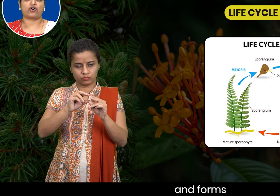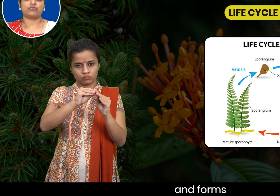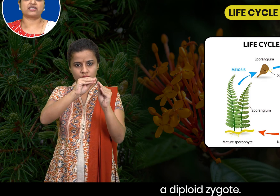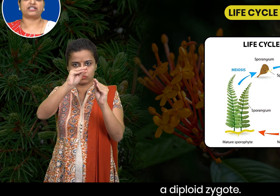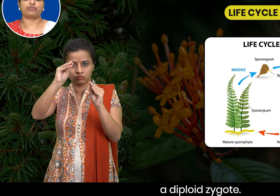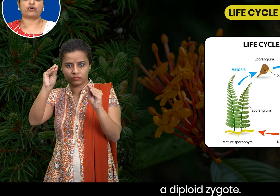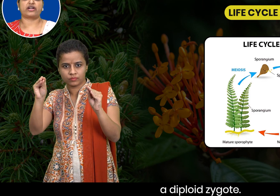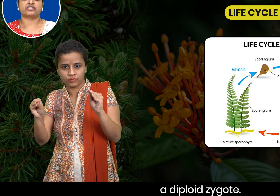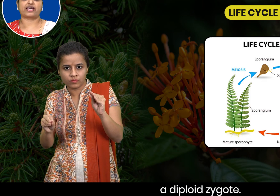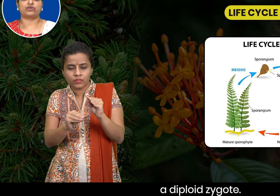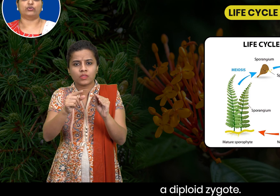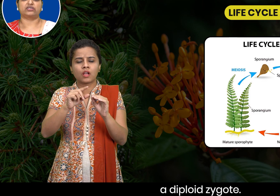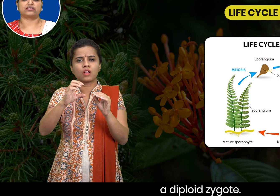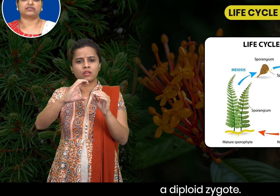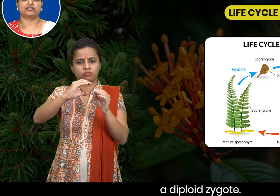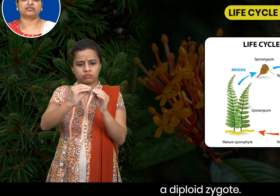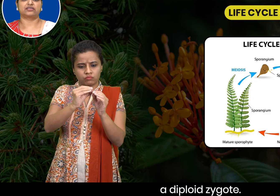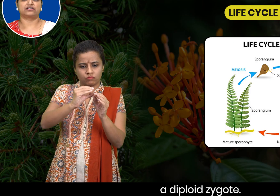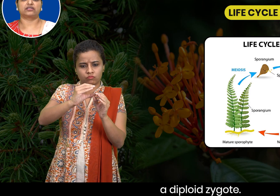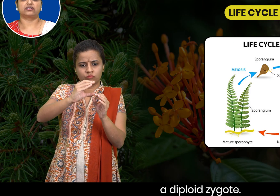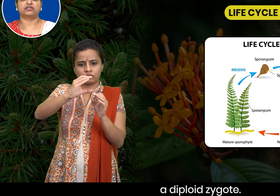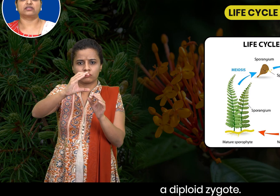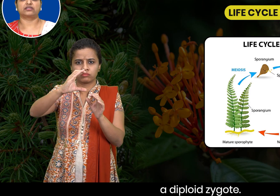and forms a diploid zygote.